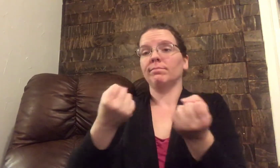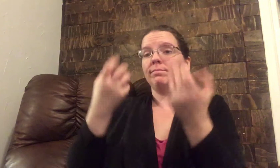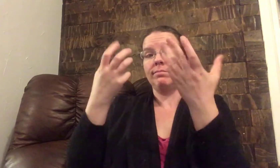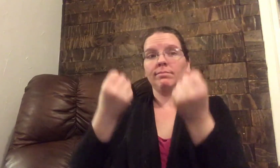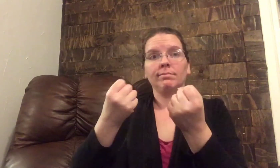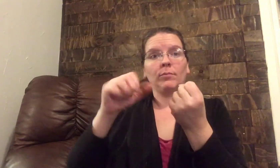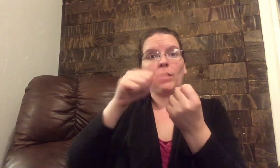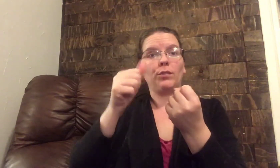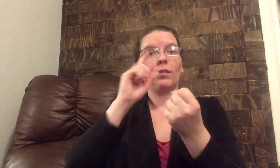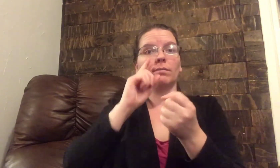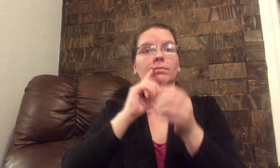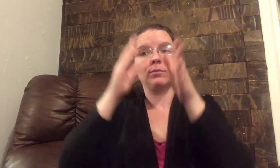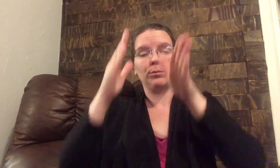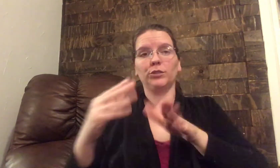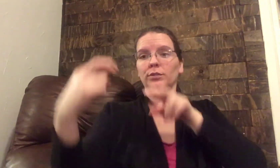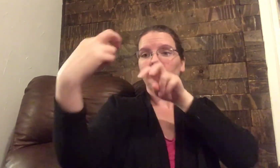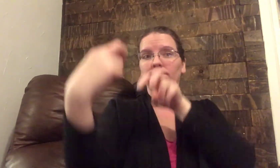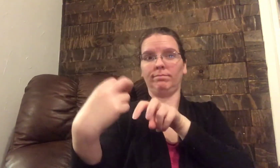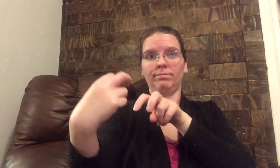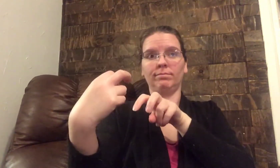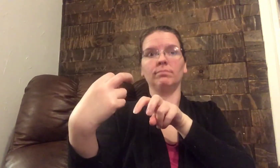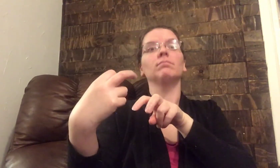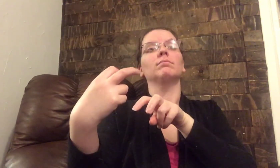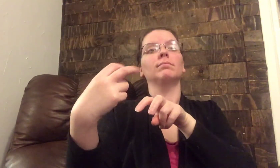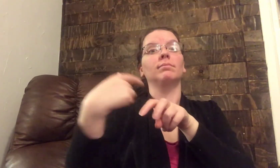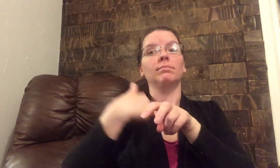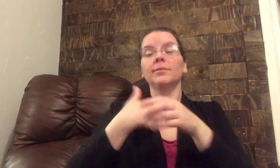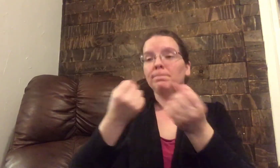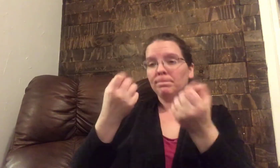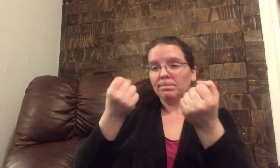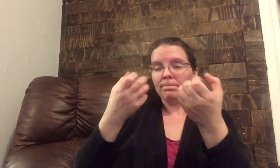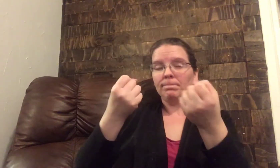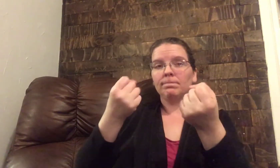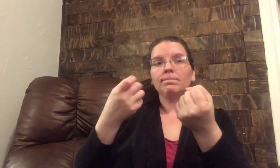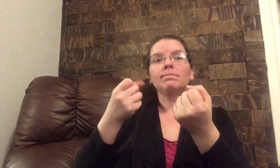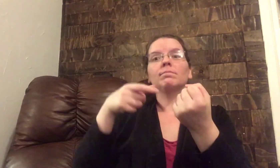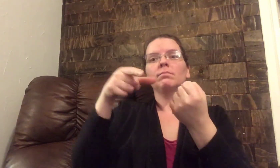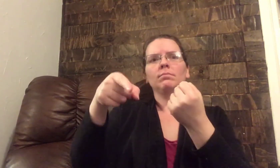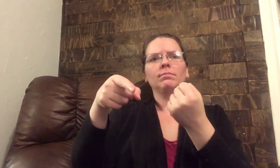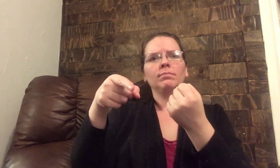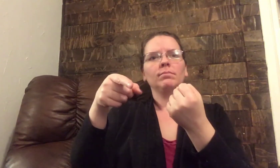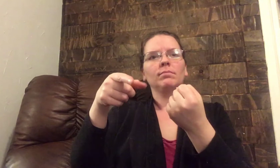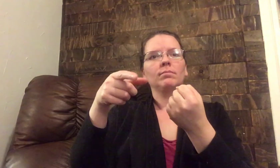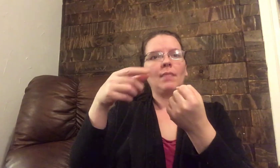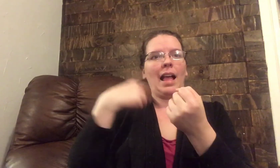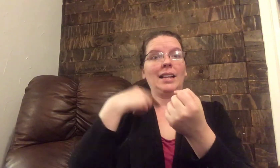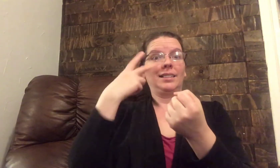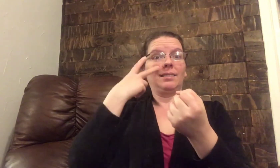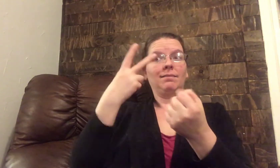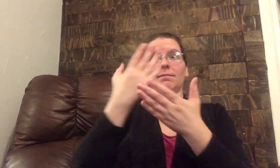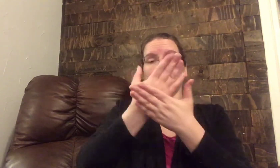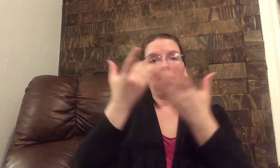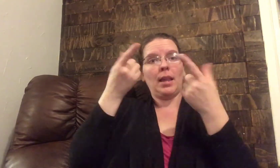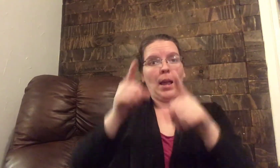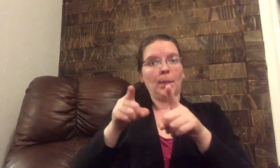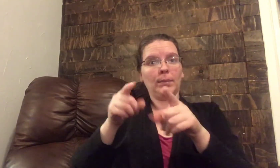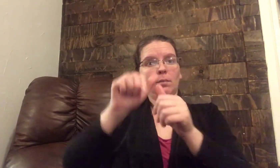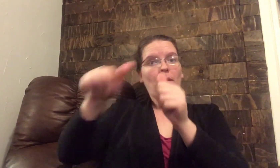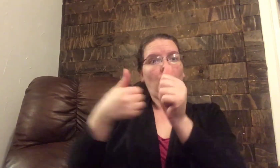If I am signing to another deaf person and I see something that's